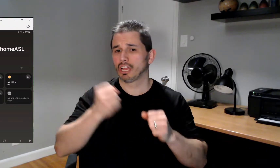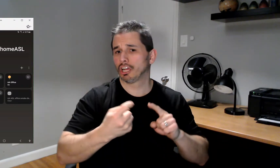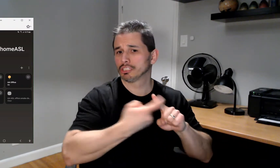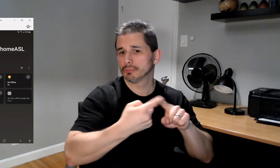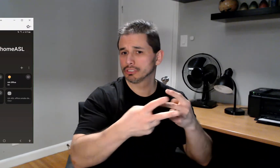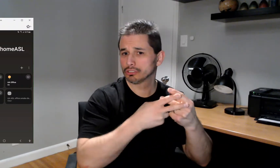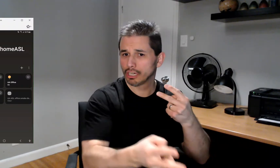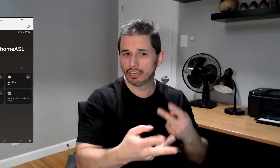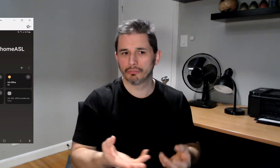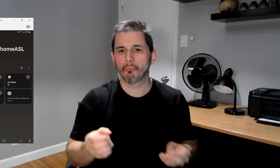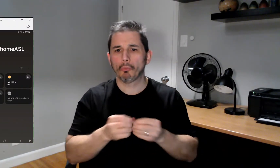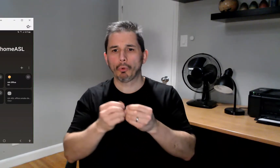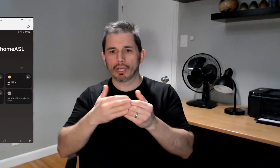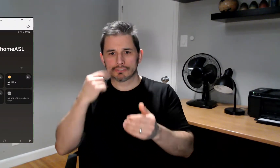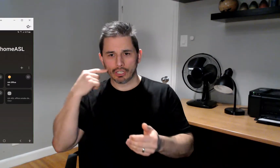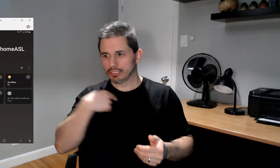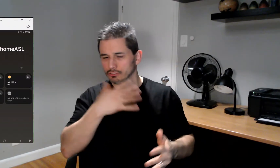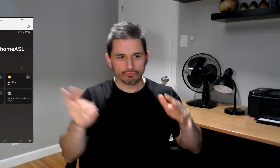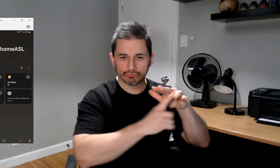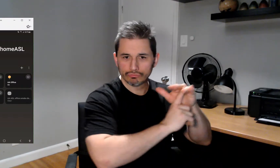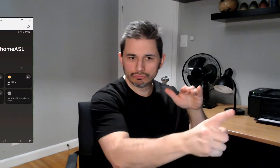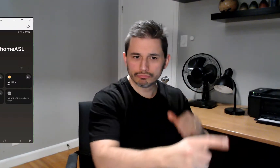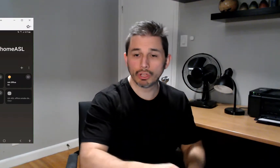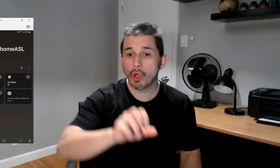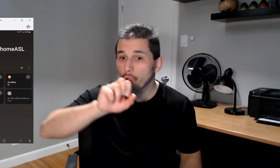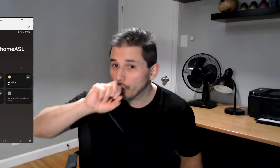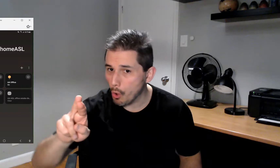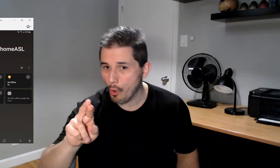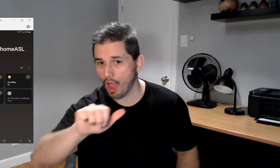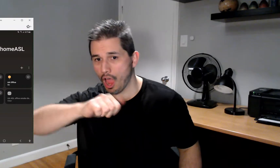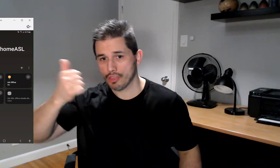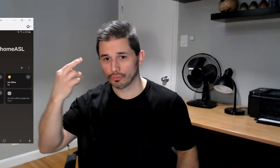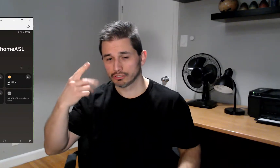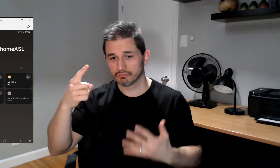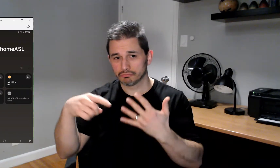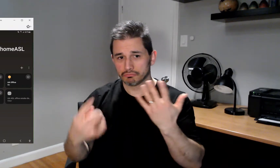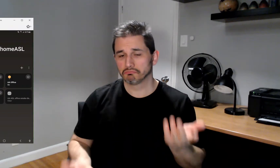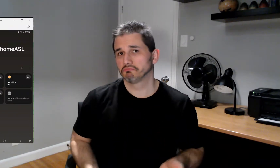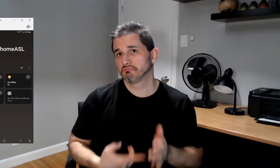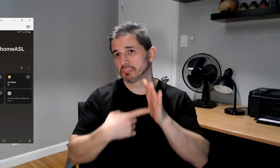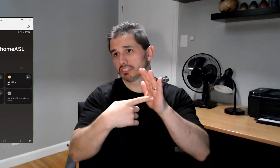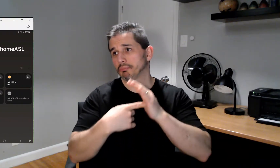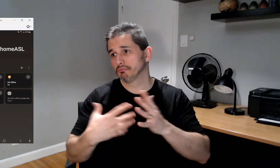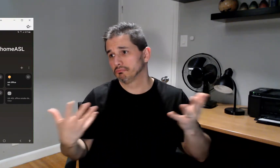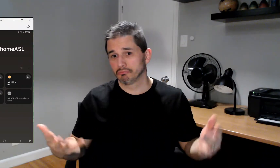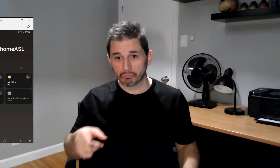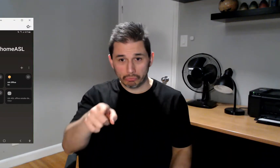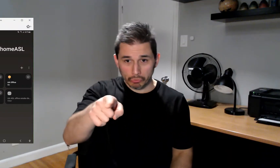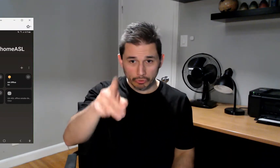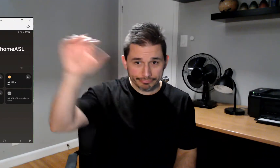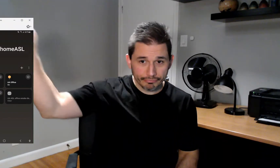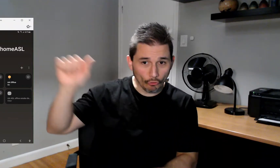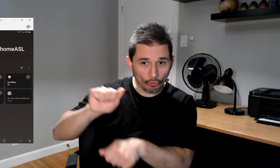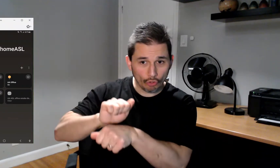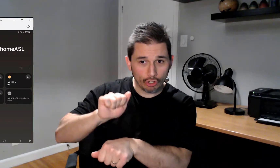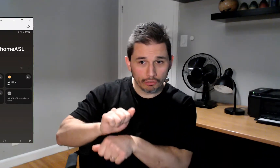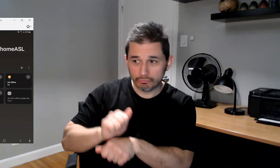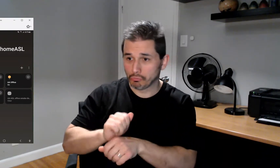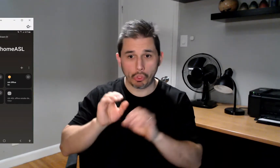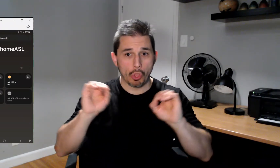automatically unlock. It would just plain make it easier to escape your home in the case of a fire. Among other reasons, like maybe if